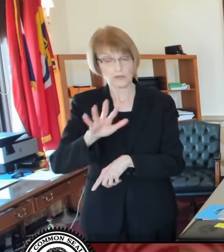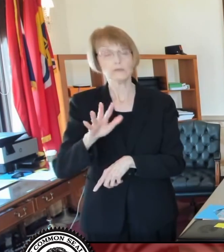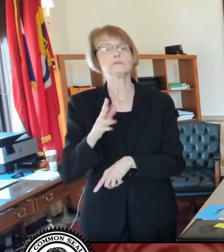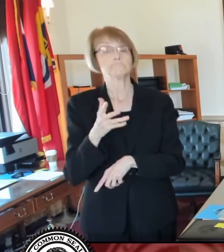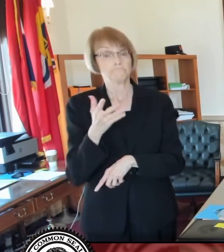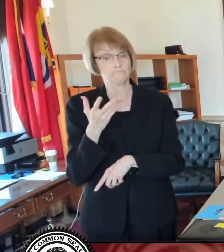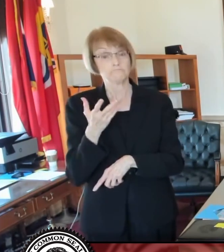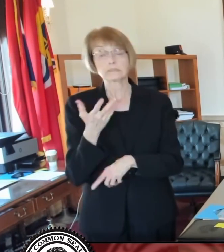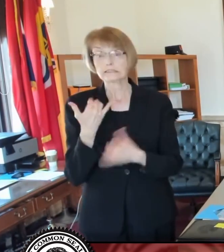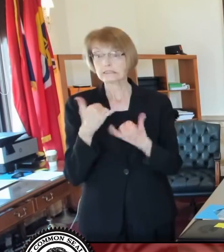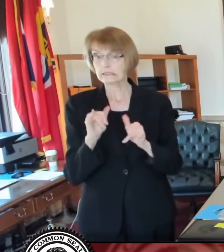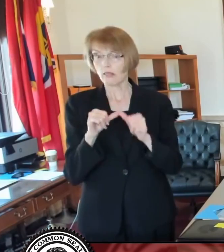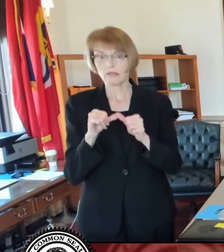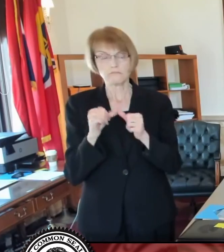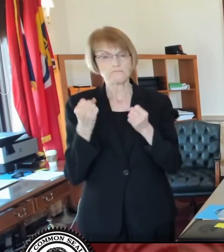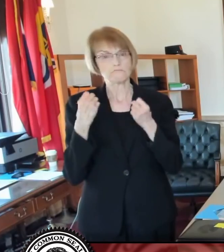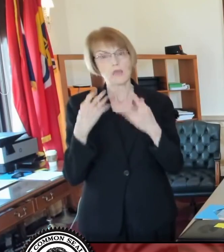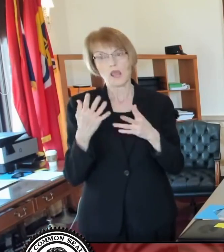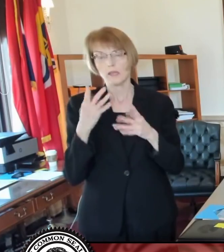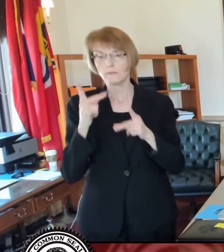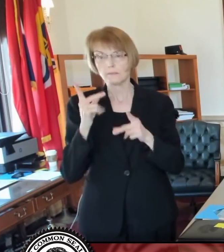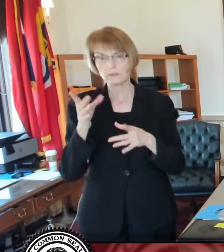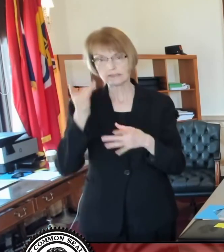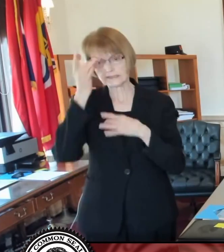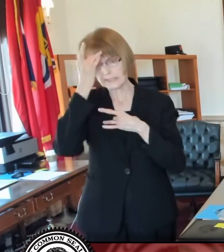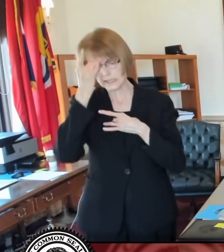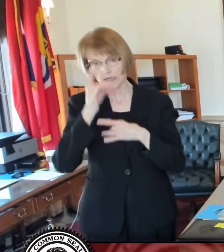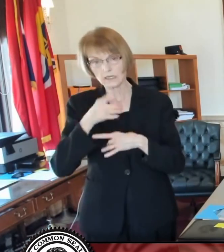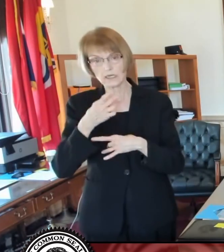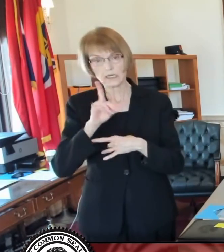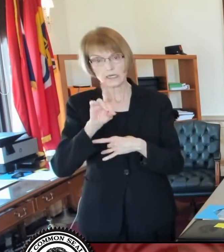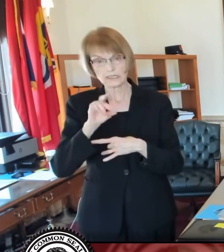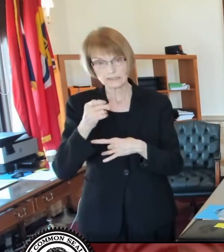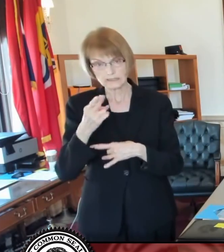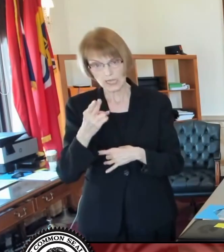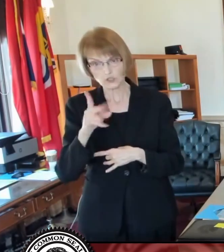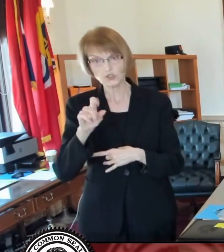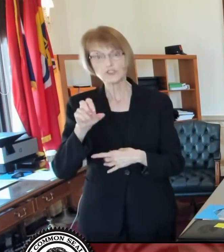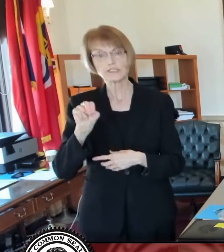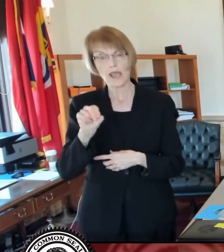few cases in Dutchtown, Gravois Park. So